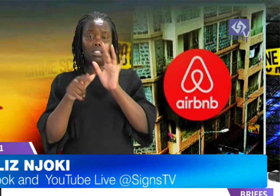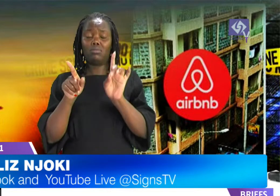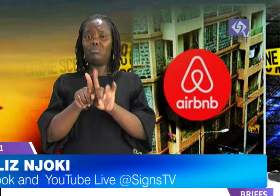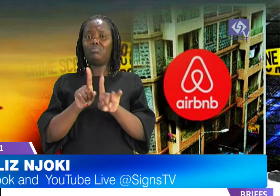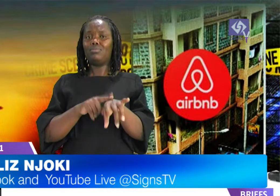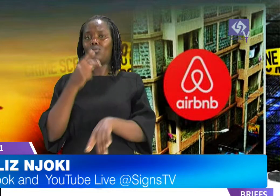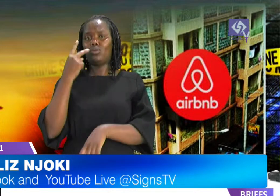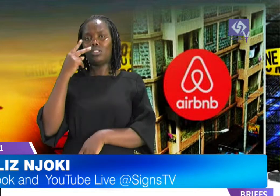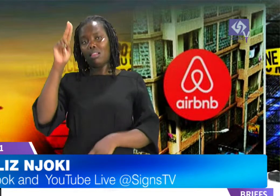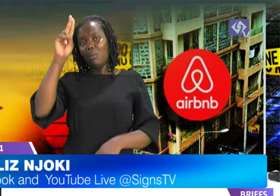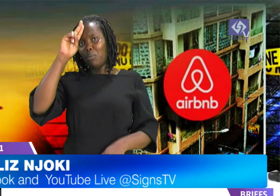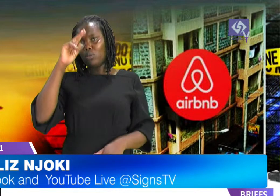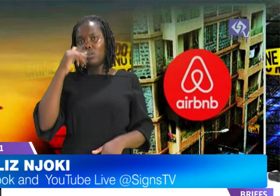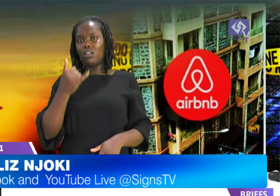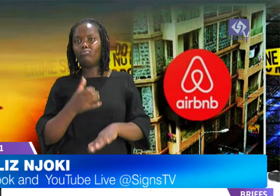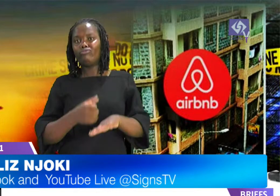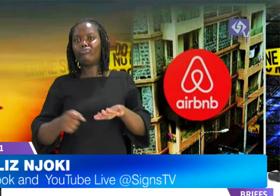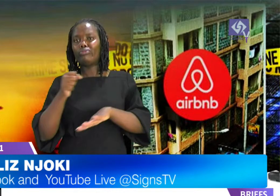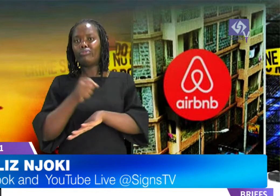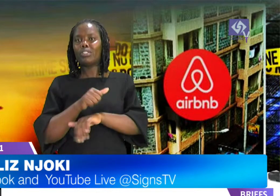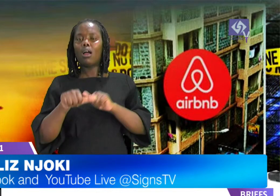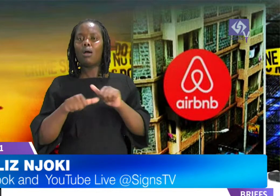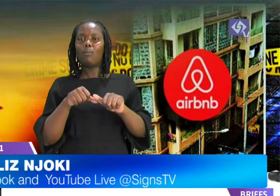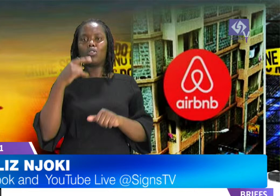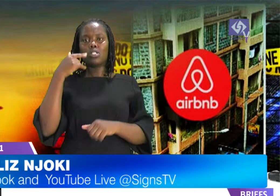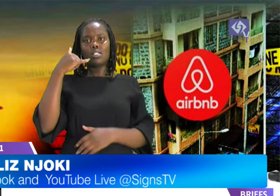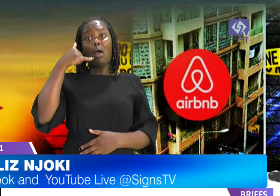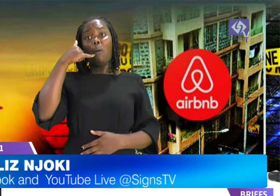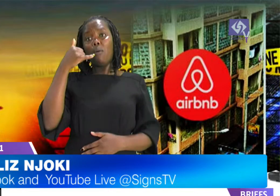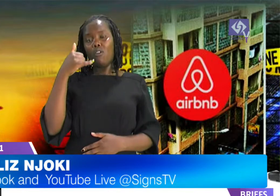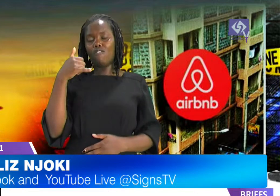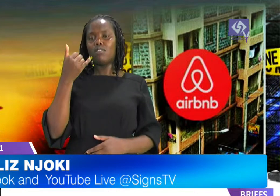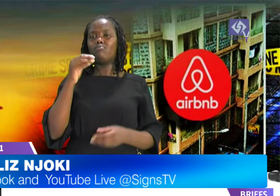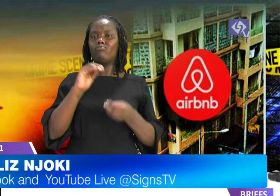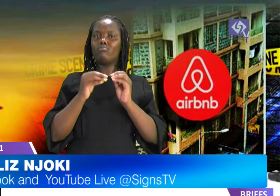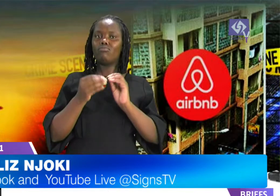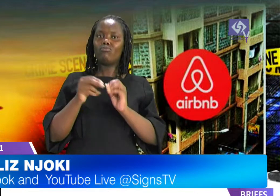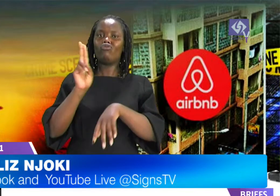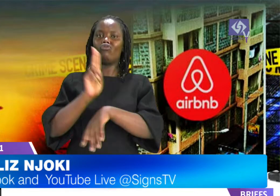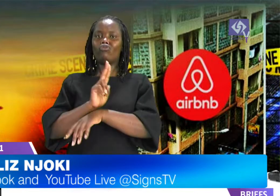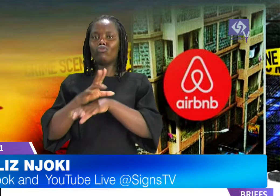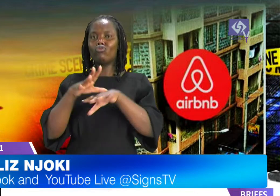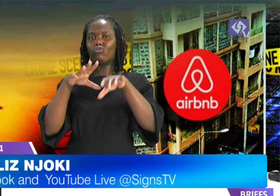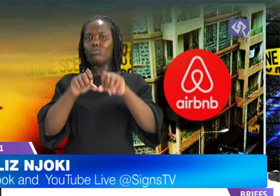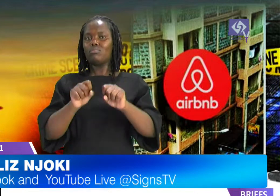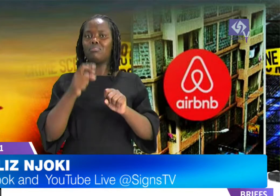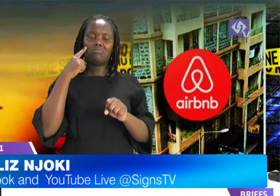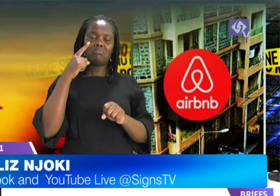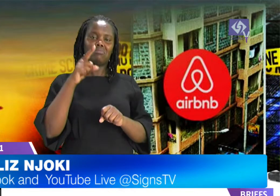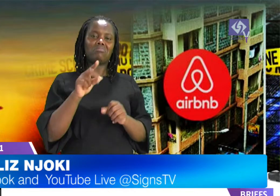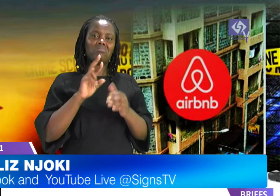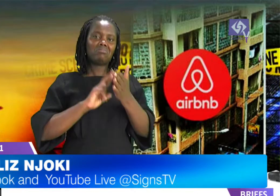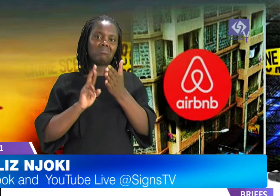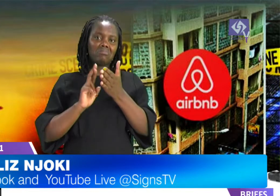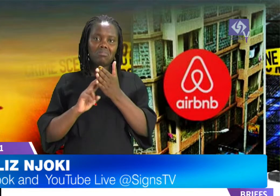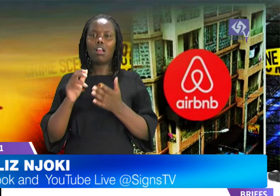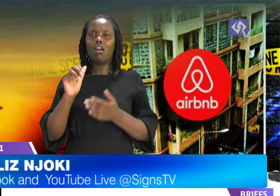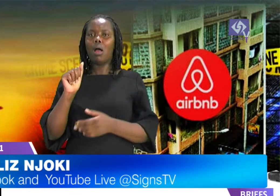apartment before her murder. Police have established that the mobile phone number used to book the rental